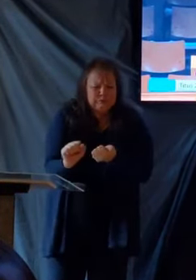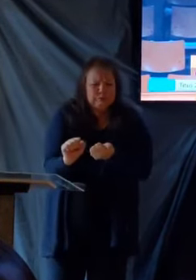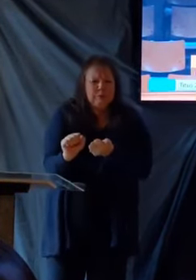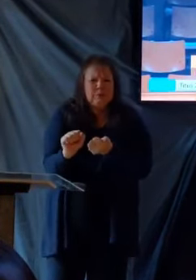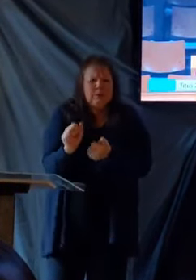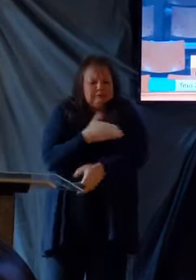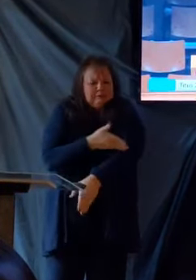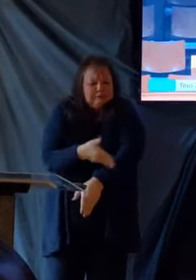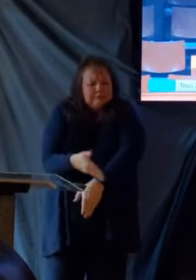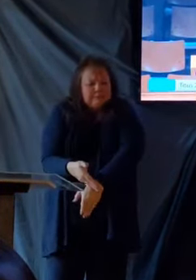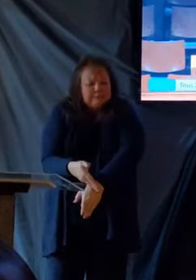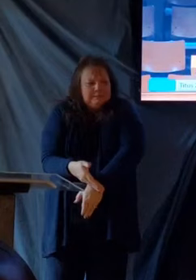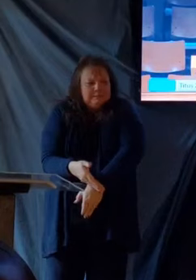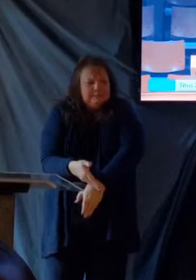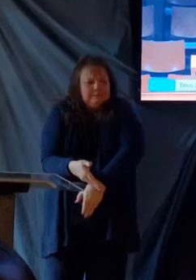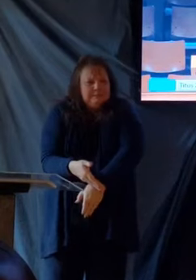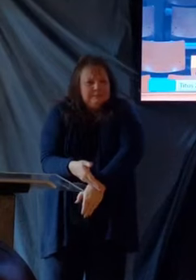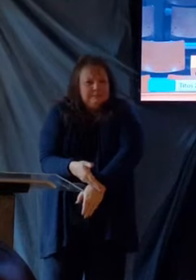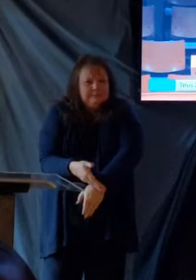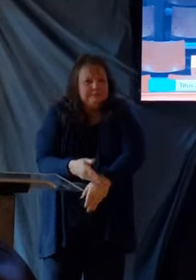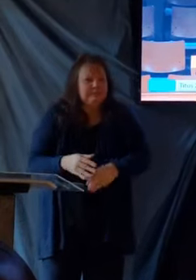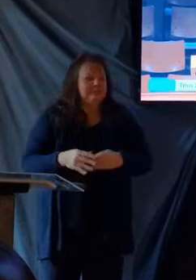and corrupt